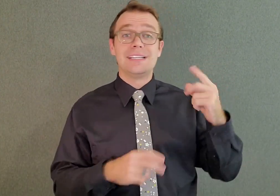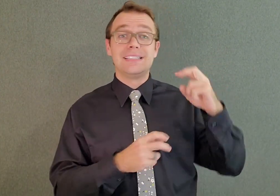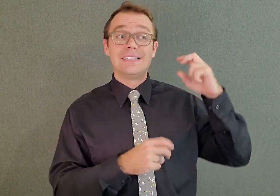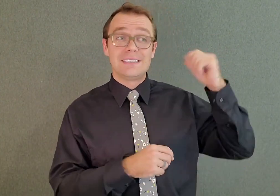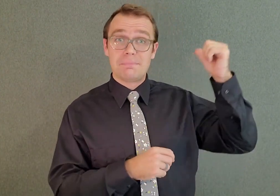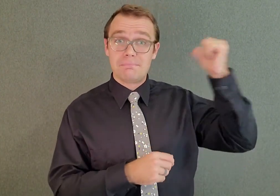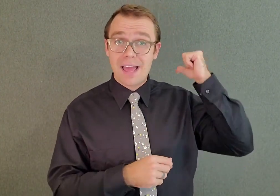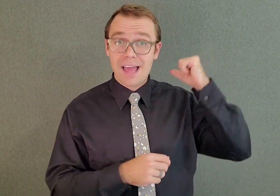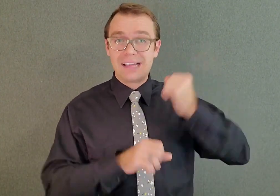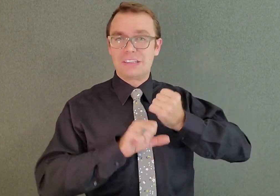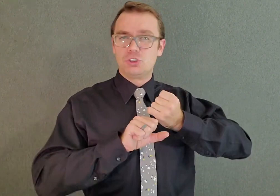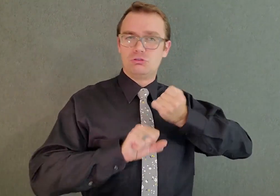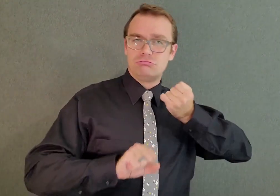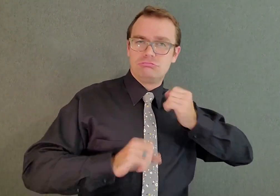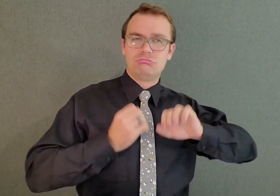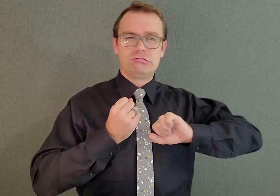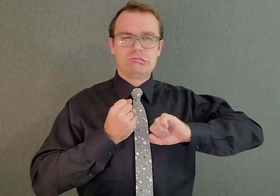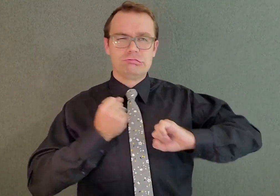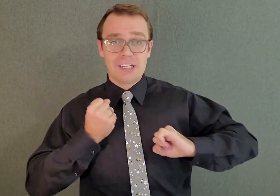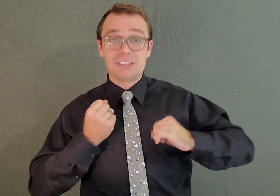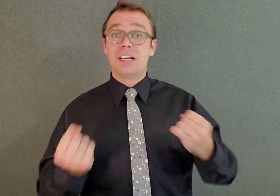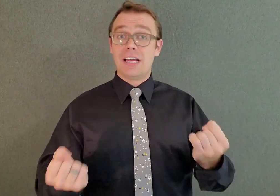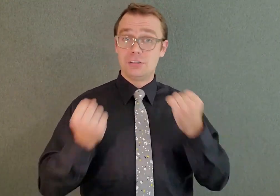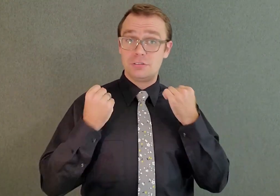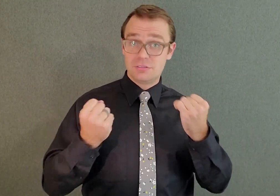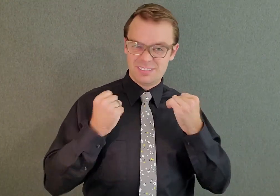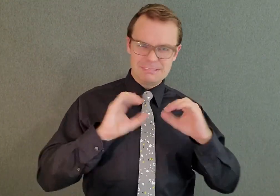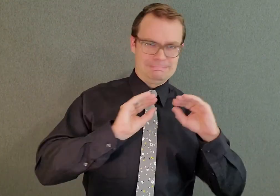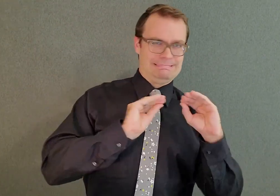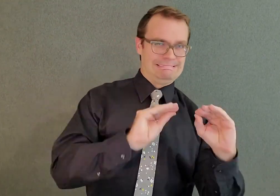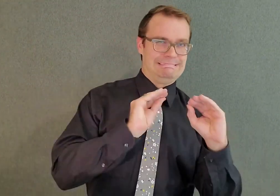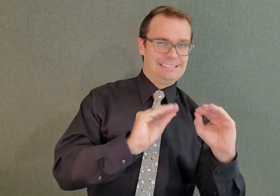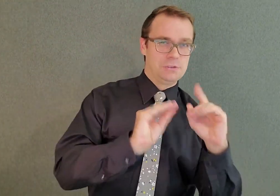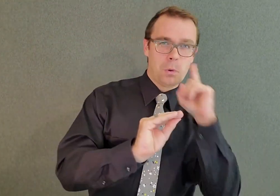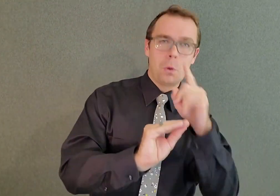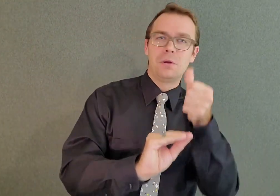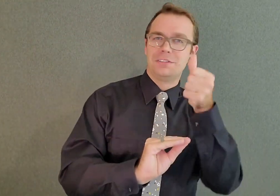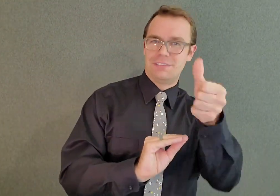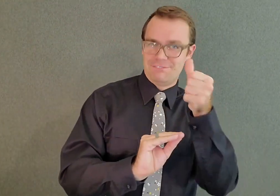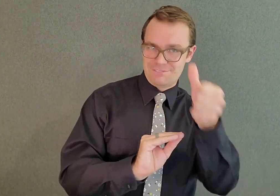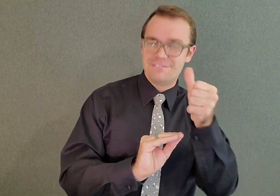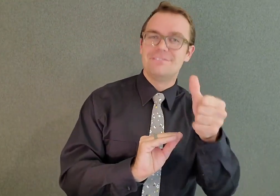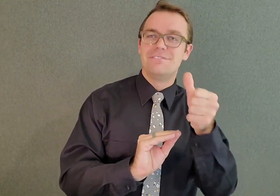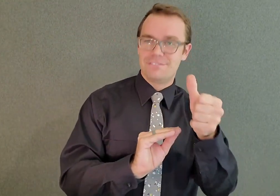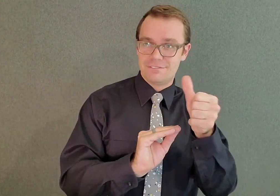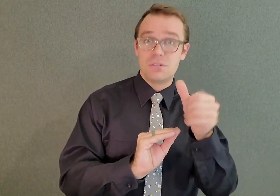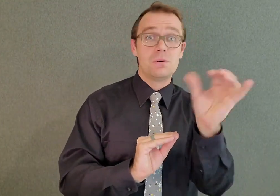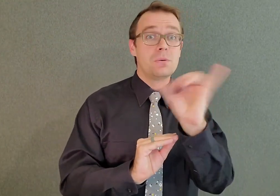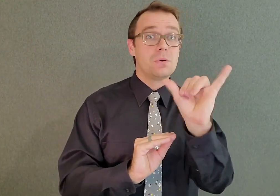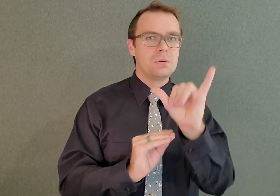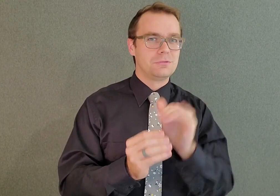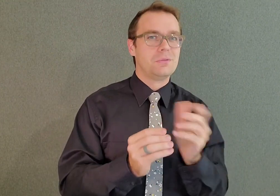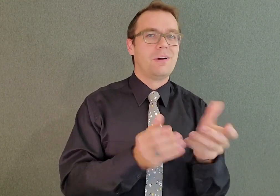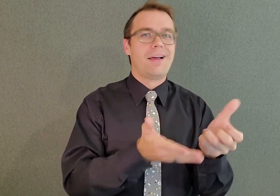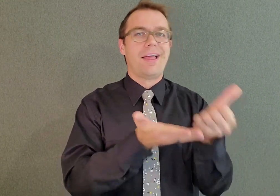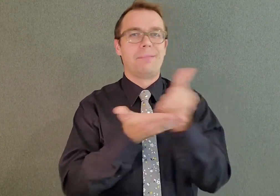and stretches will be introduced to help you self-manage the condition at home and to complement your spinal